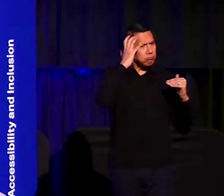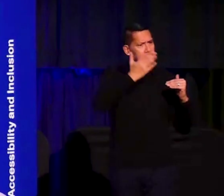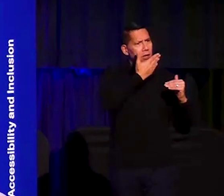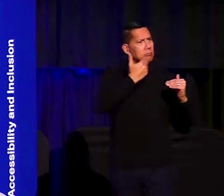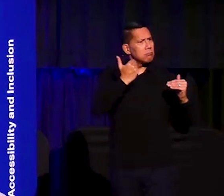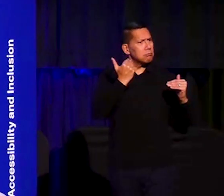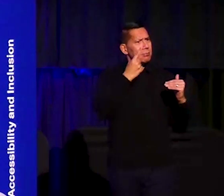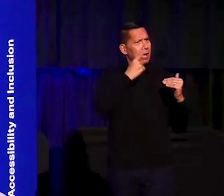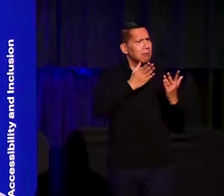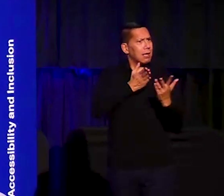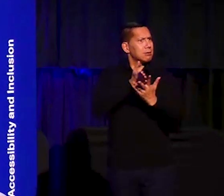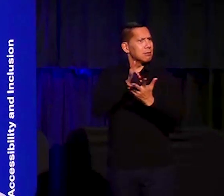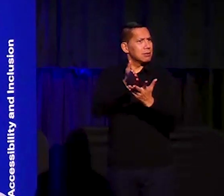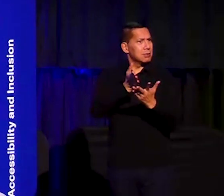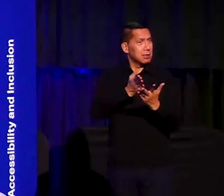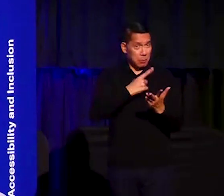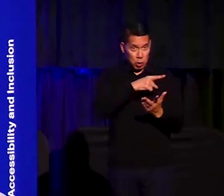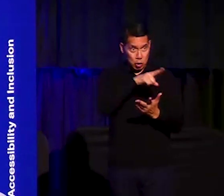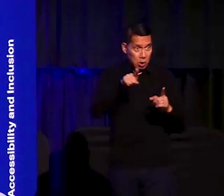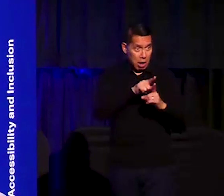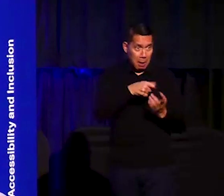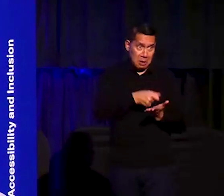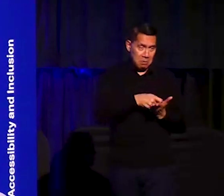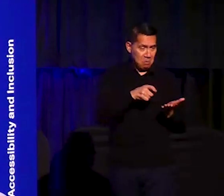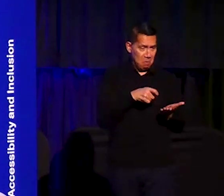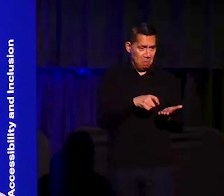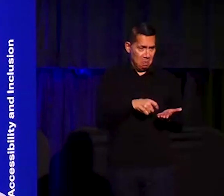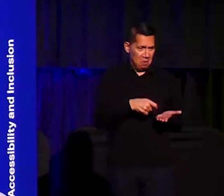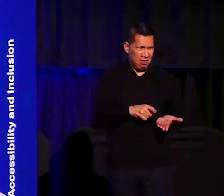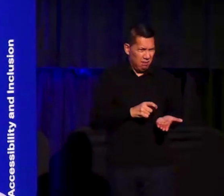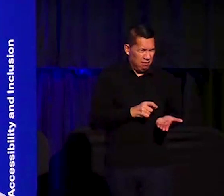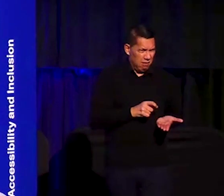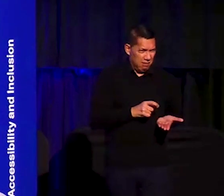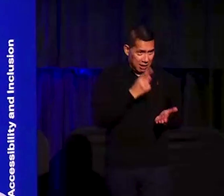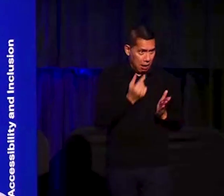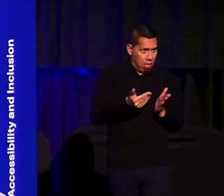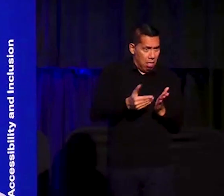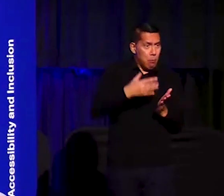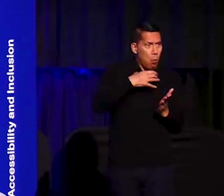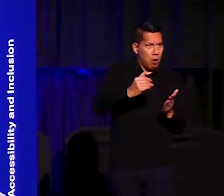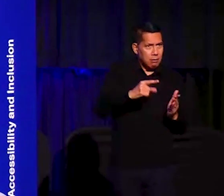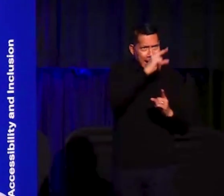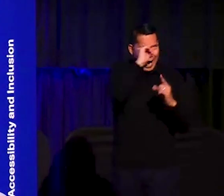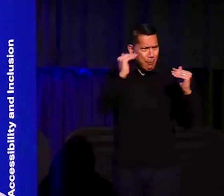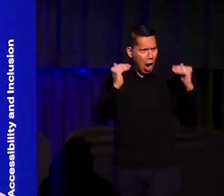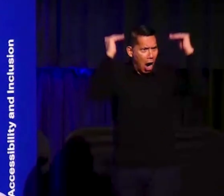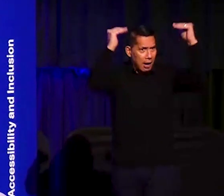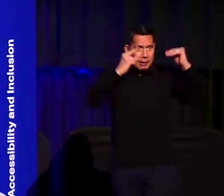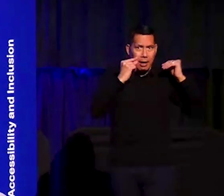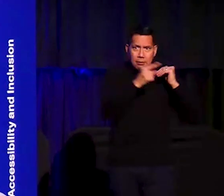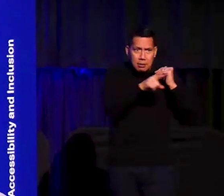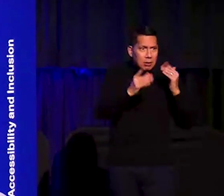you're just hitting those minimum compliance marks. But I would love for you all to aim higher than that,